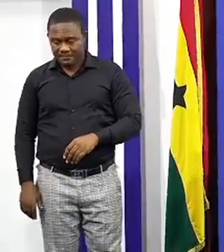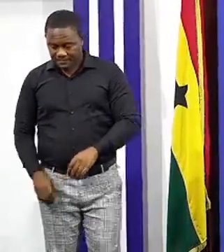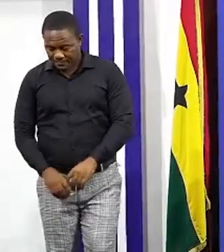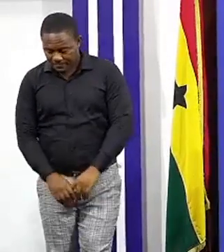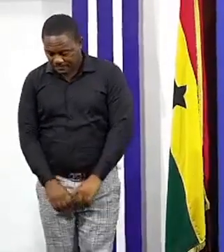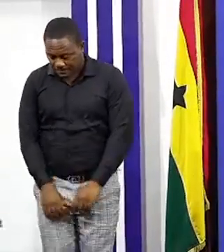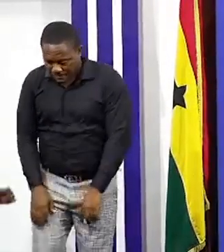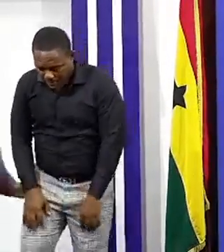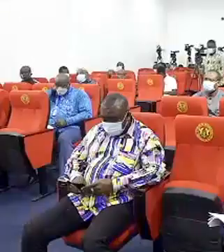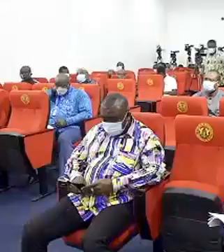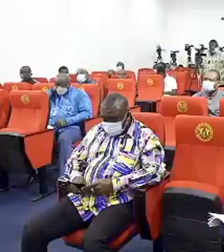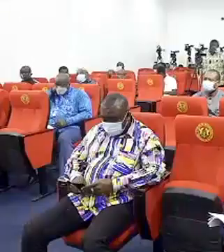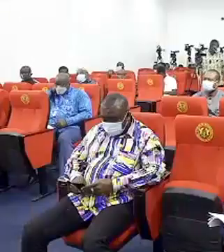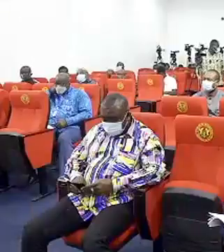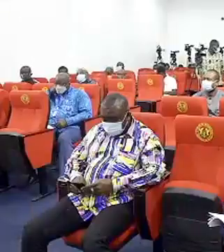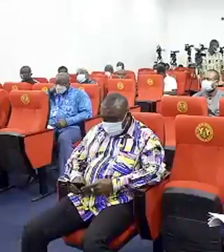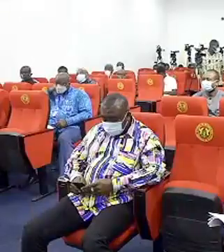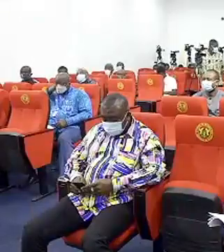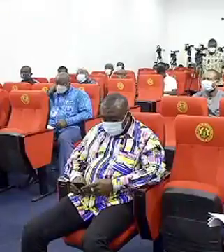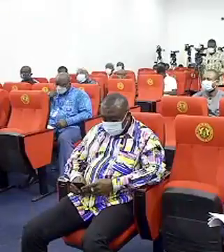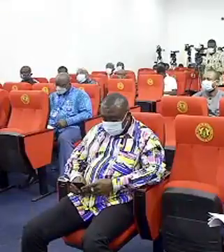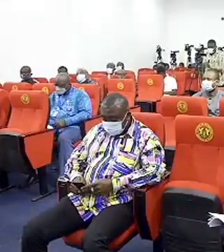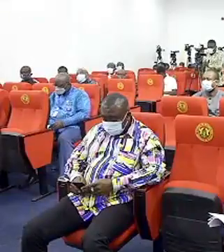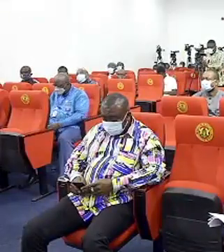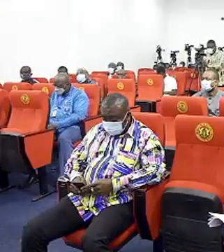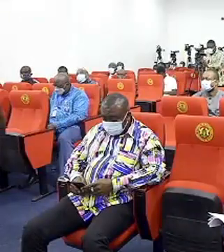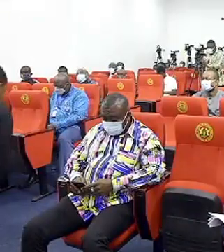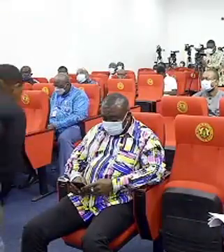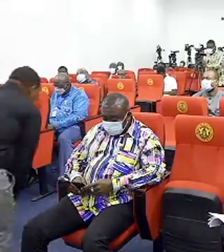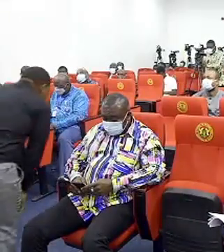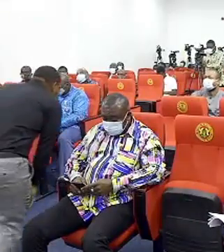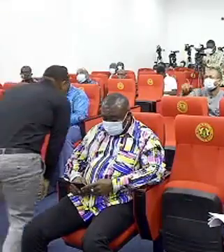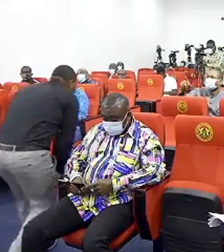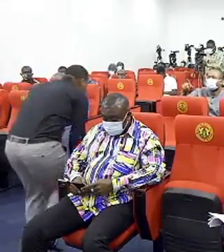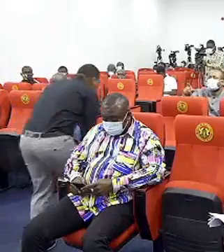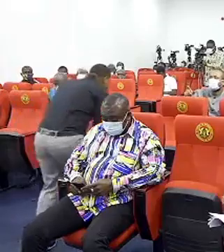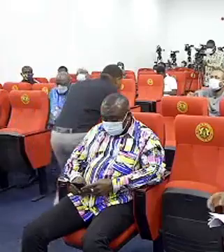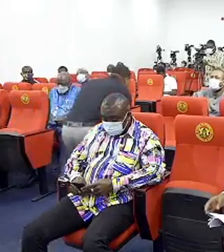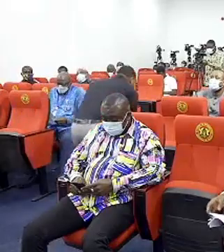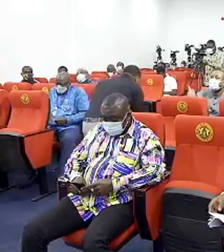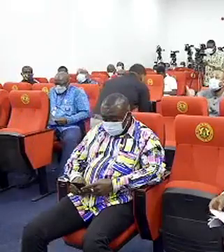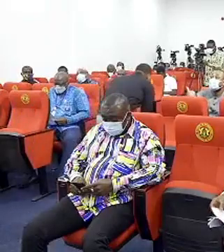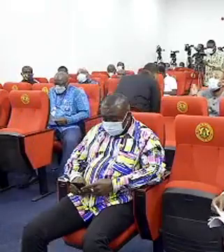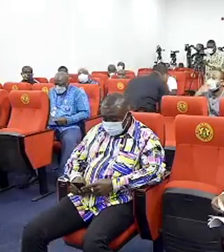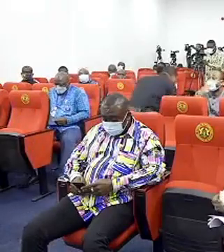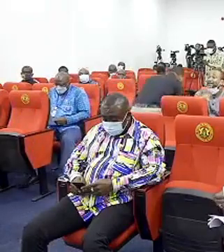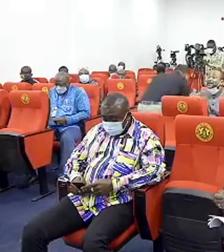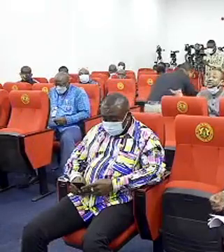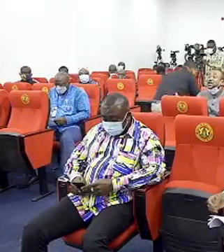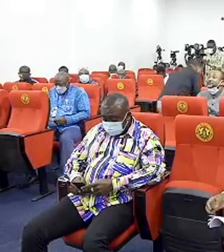I think these are the major briefs we have for you today. We're going to take questions at this point in time.